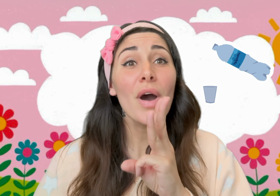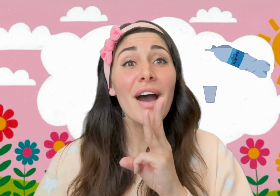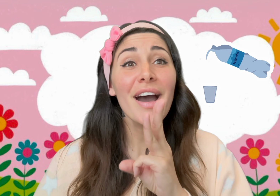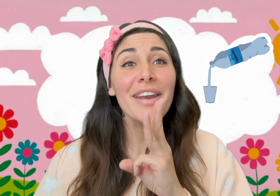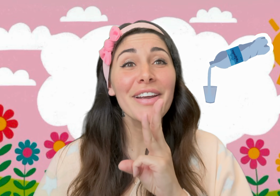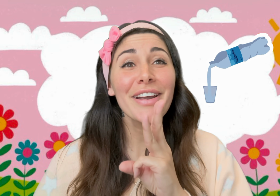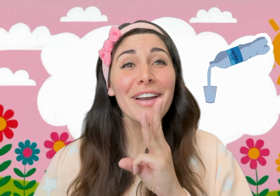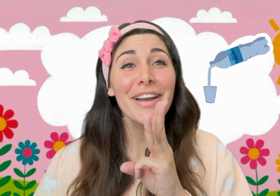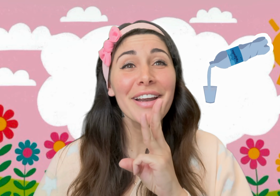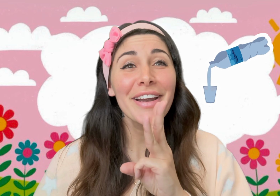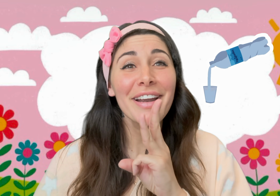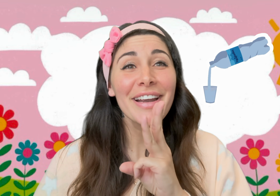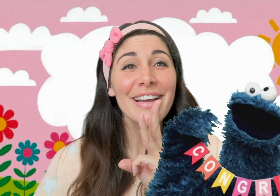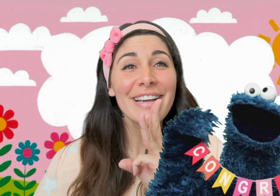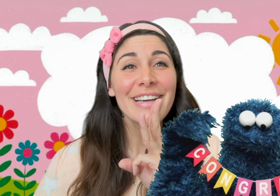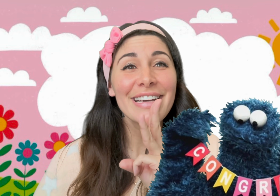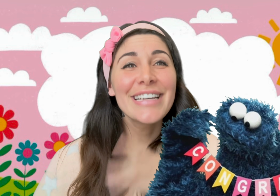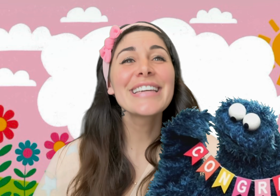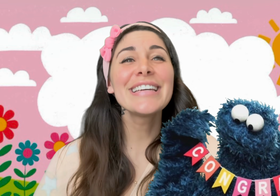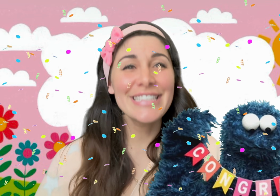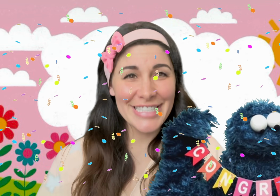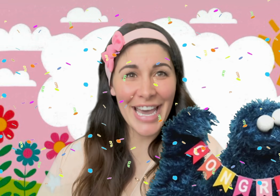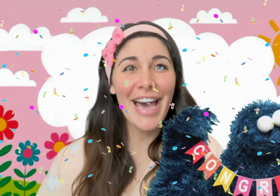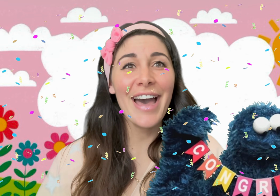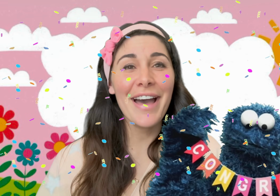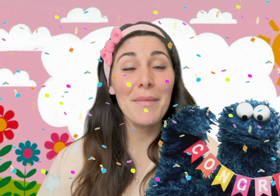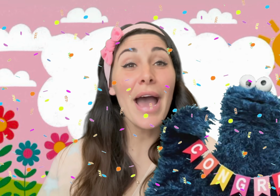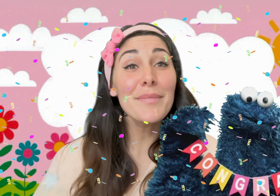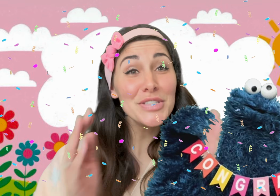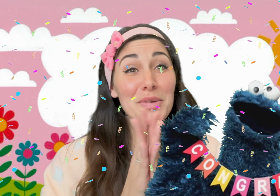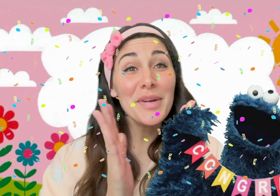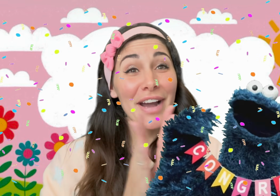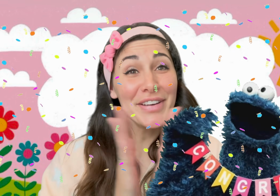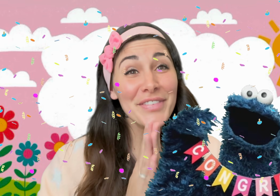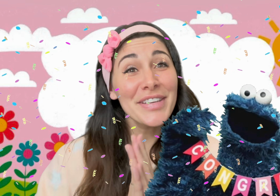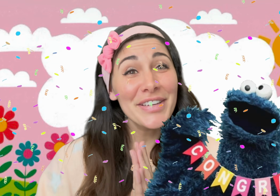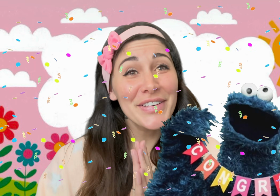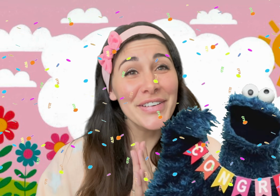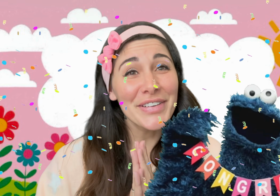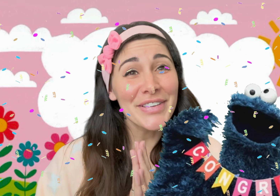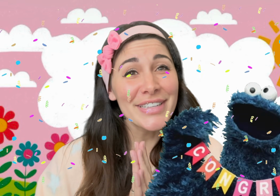water. Good job. I'm so proud of you.